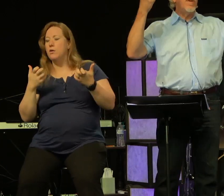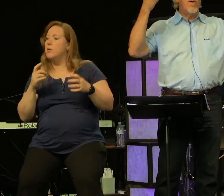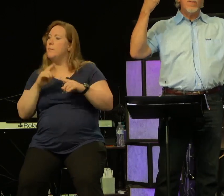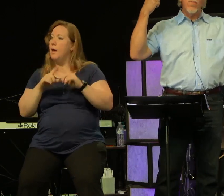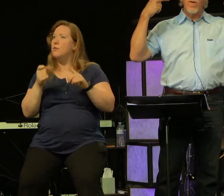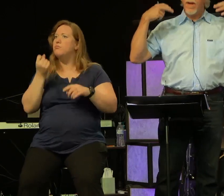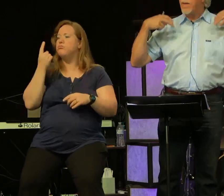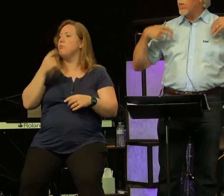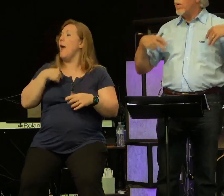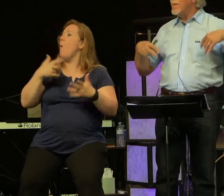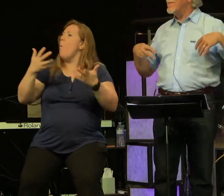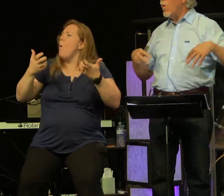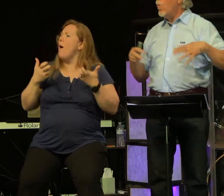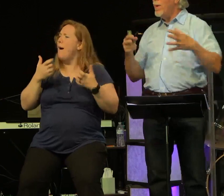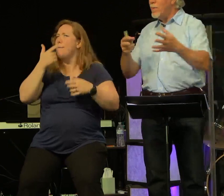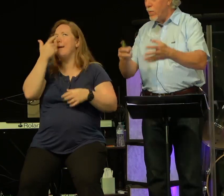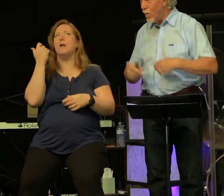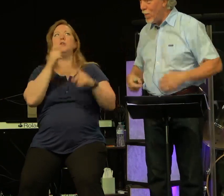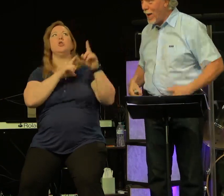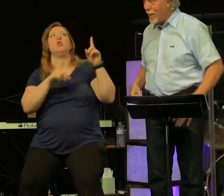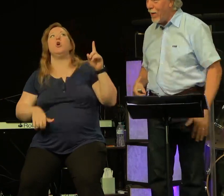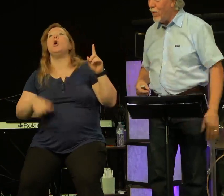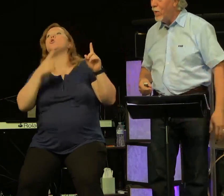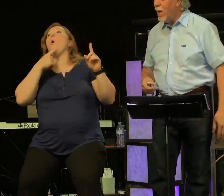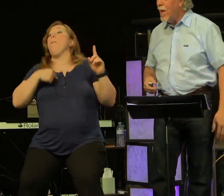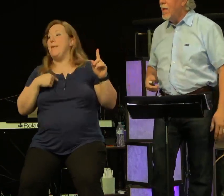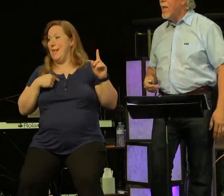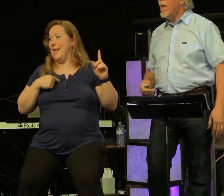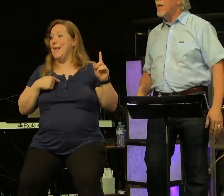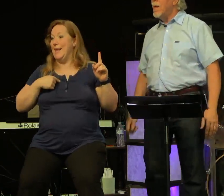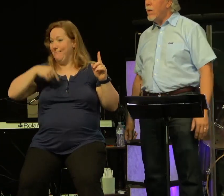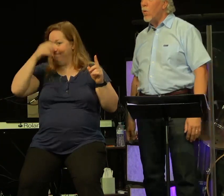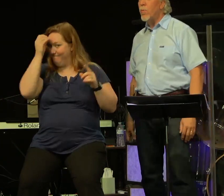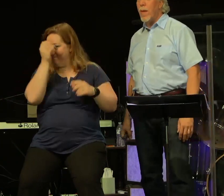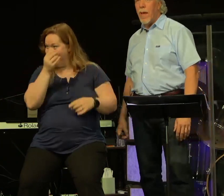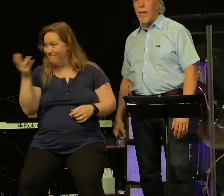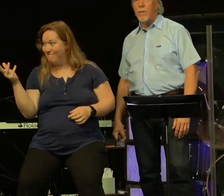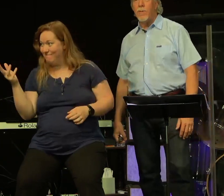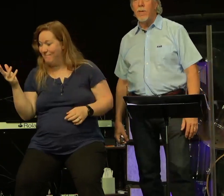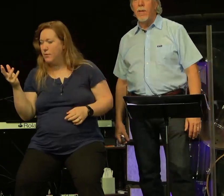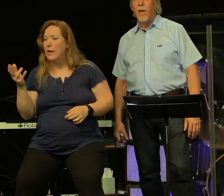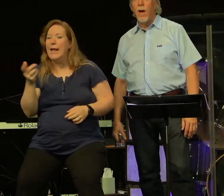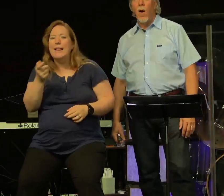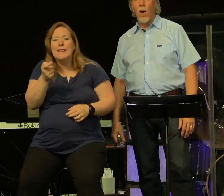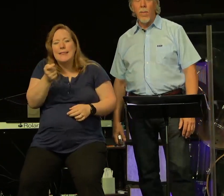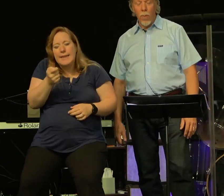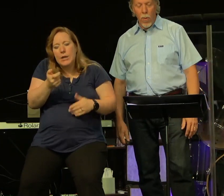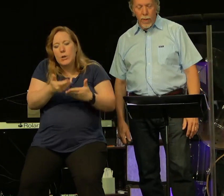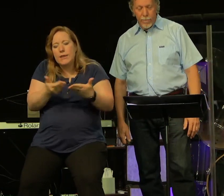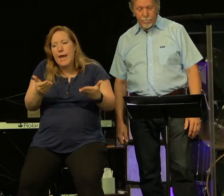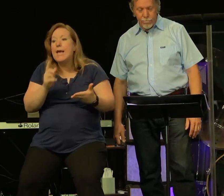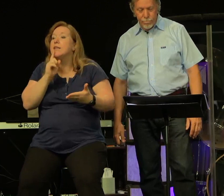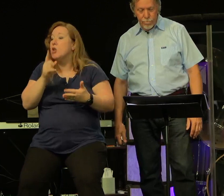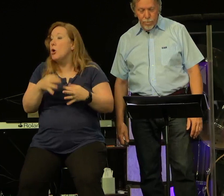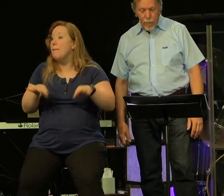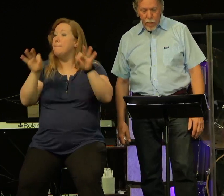I want to because I feel like the Lord has told me to remind you that little things are